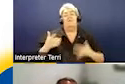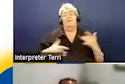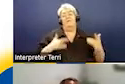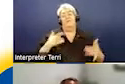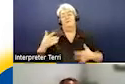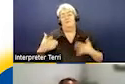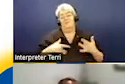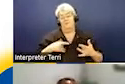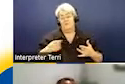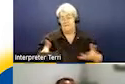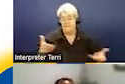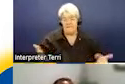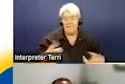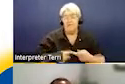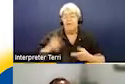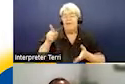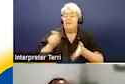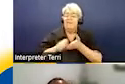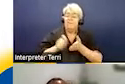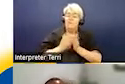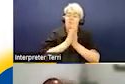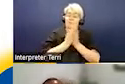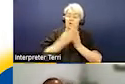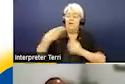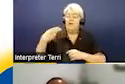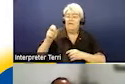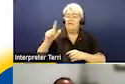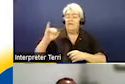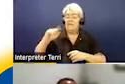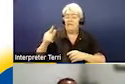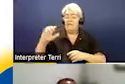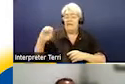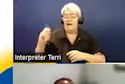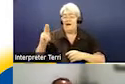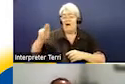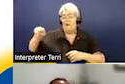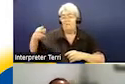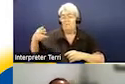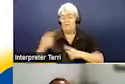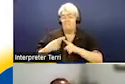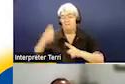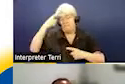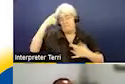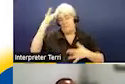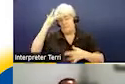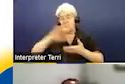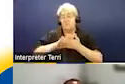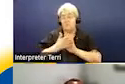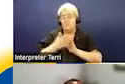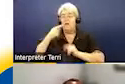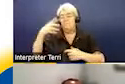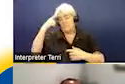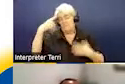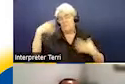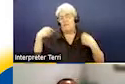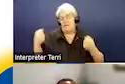with us, who's the author of Healing Our Path from Mental Illness to Mental Health. He's a former director of NIMH and